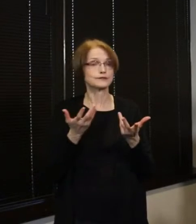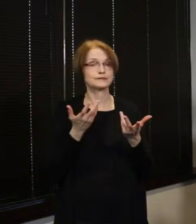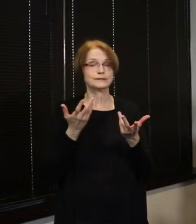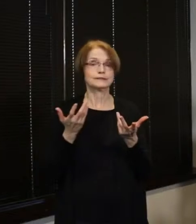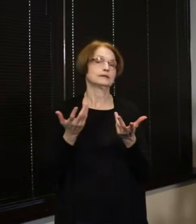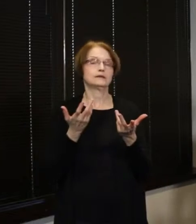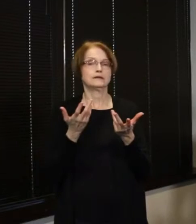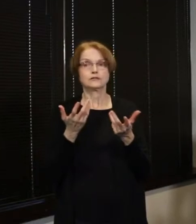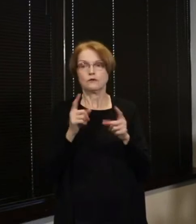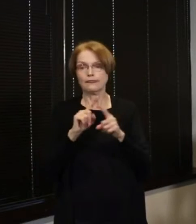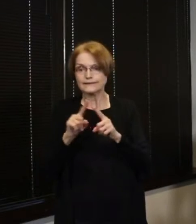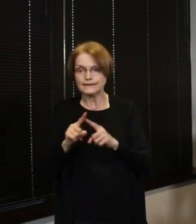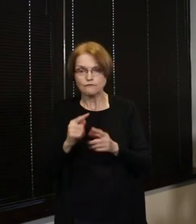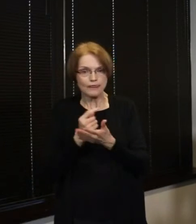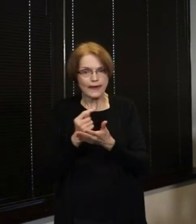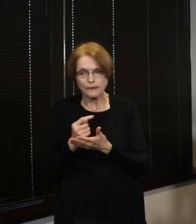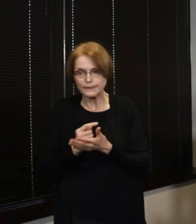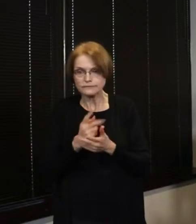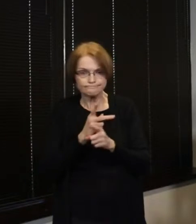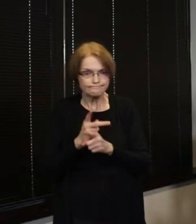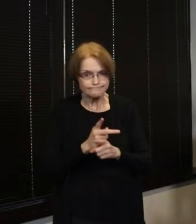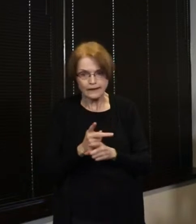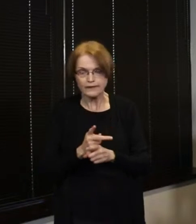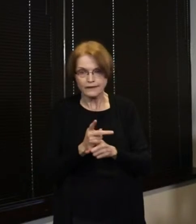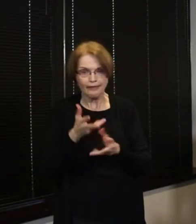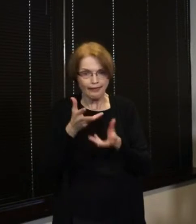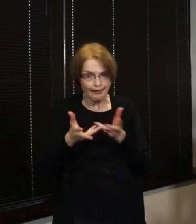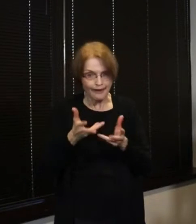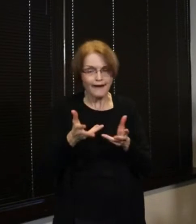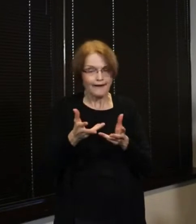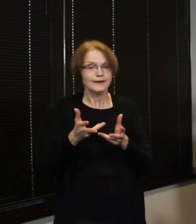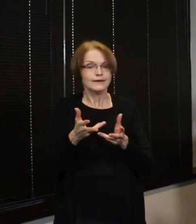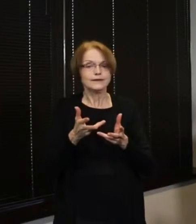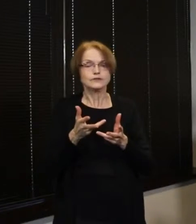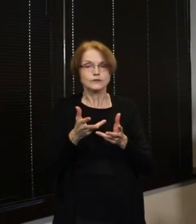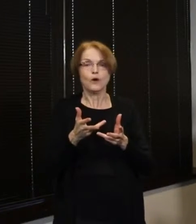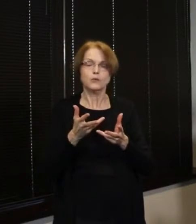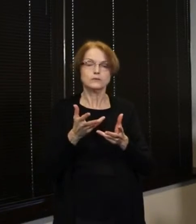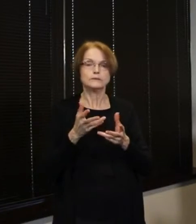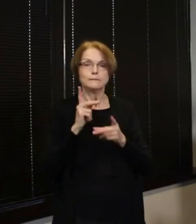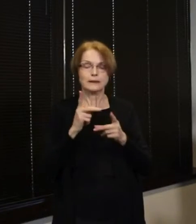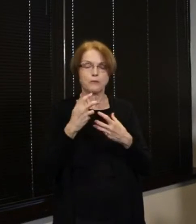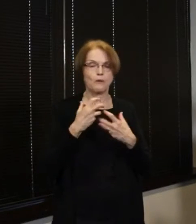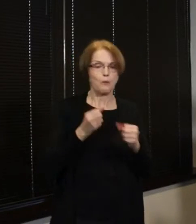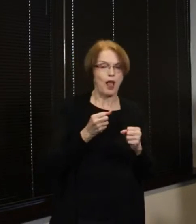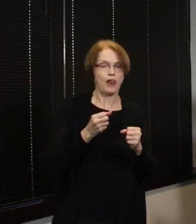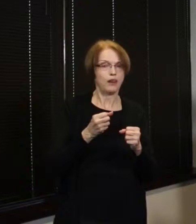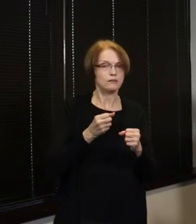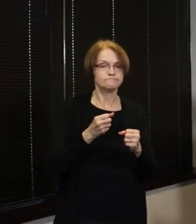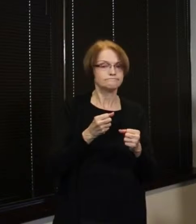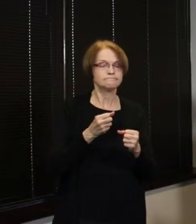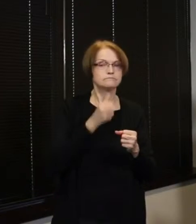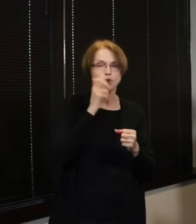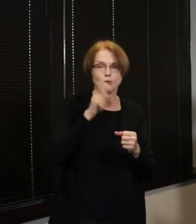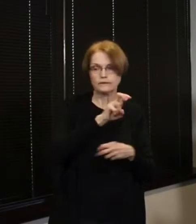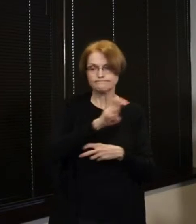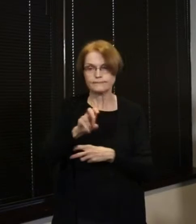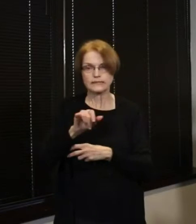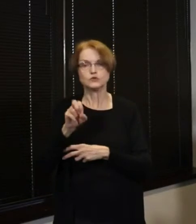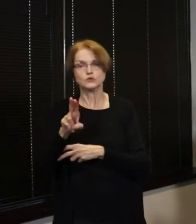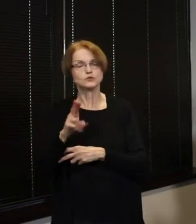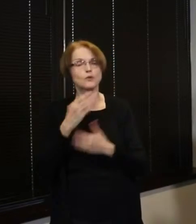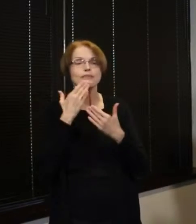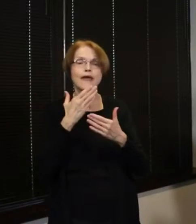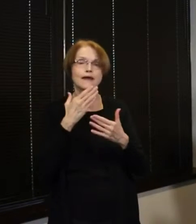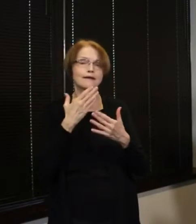the therapies that they can to keep people out of the intensive care unit. And so really a tribute to them for keeping people